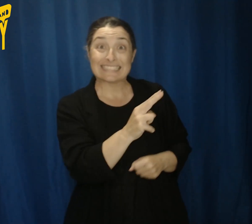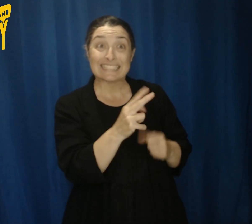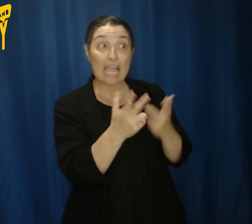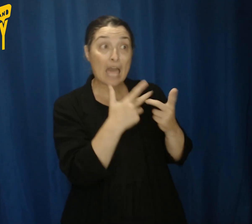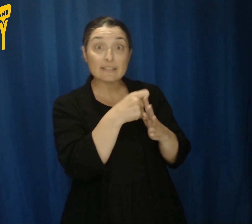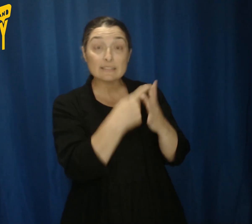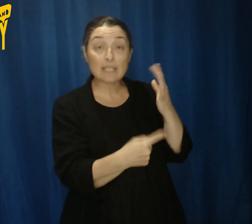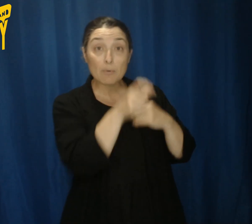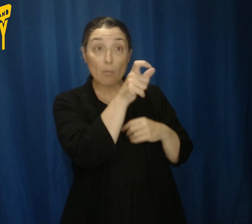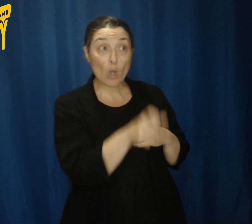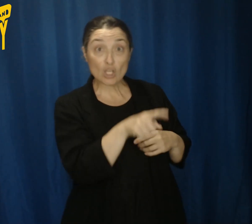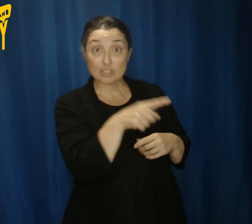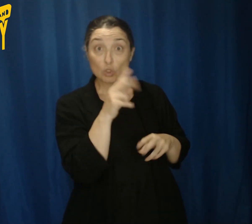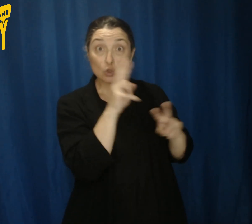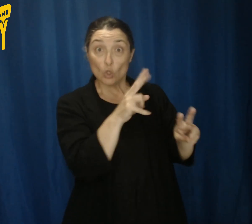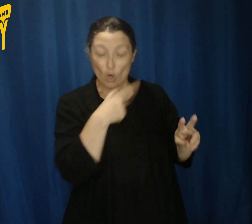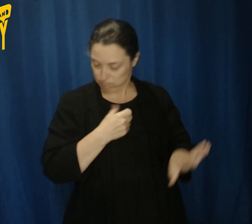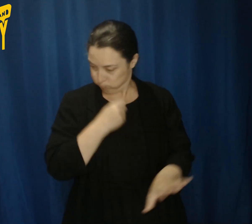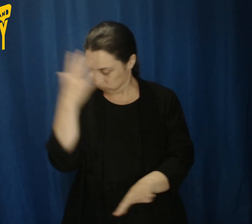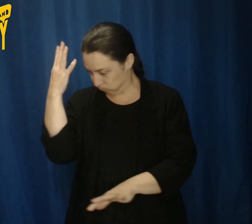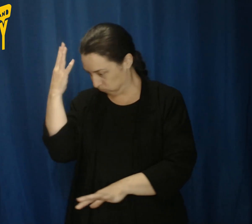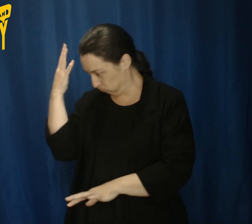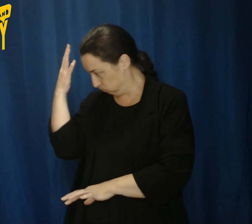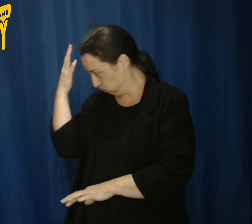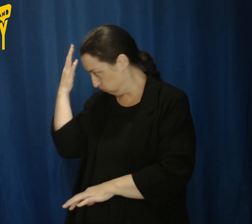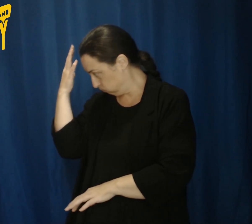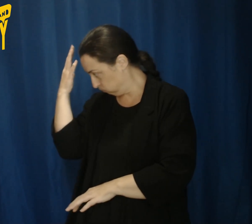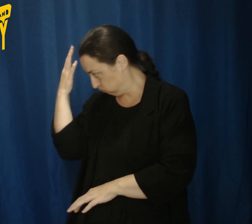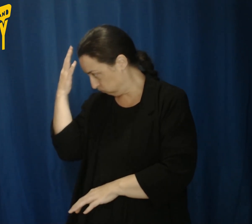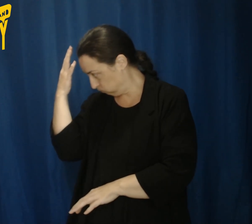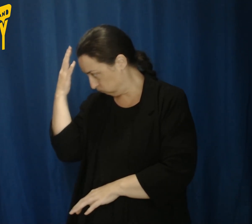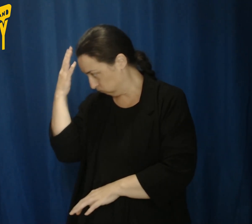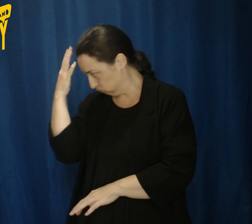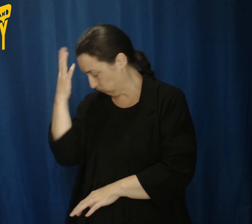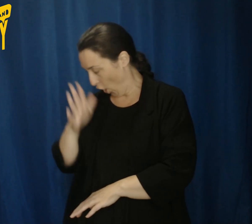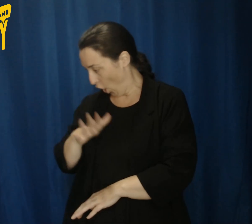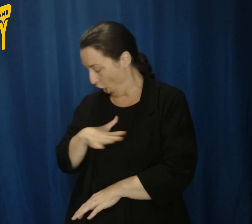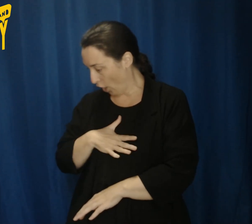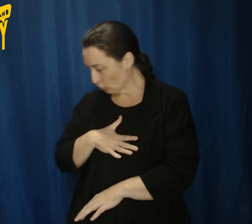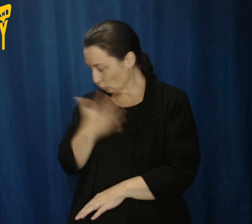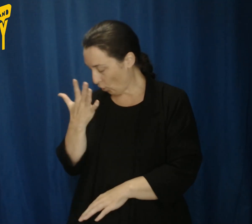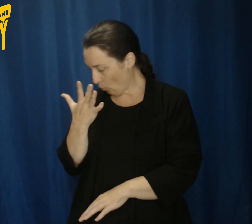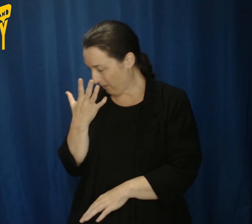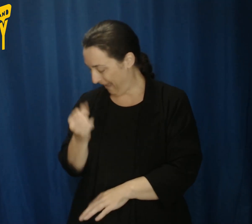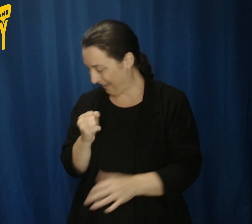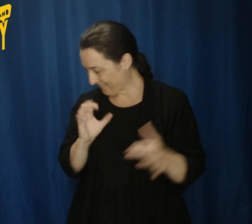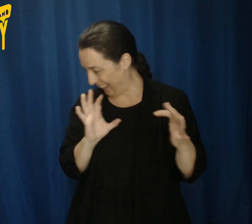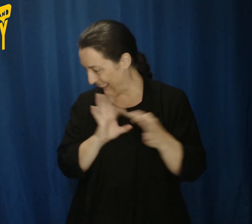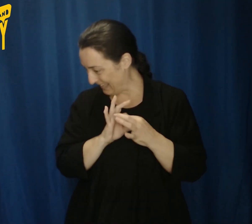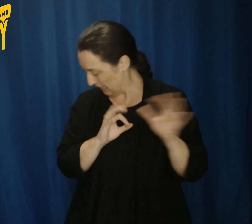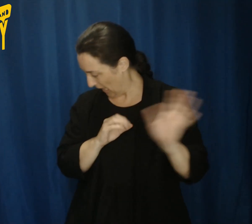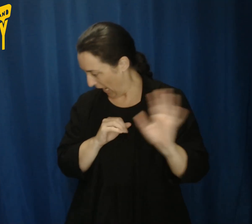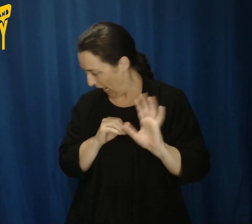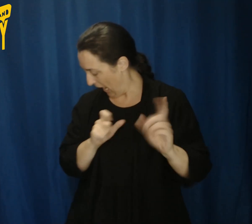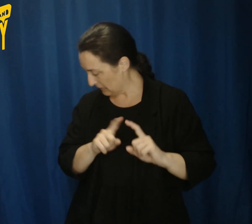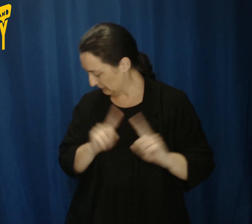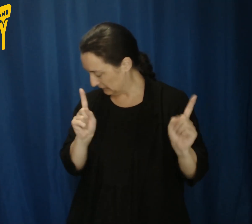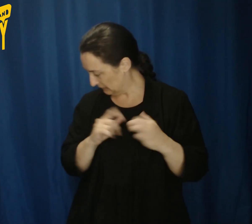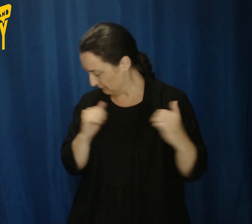out, because I didn't want to go back there. So it left me with this real scar around what disability is. And